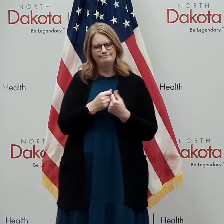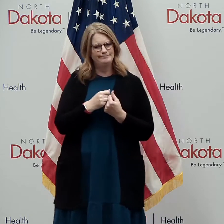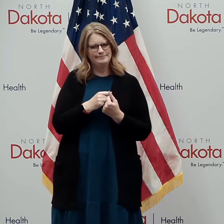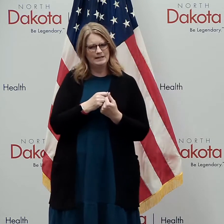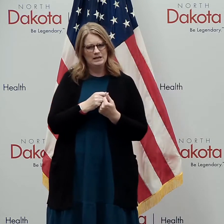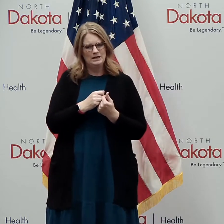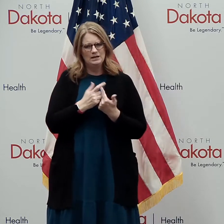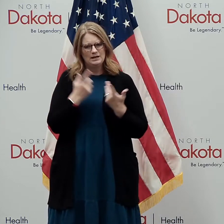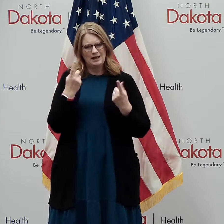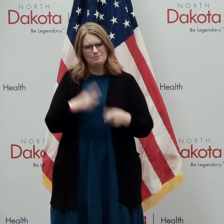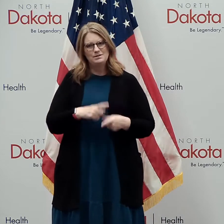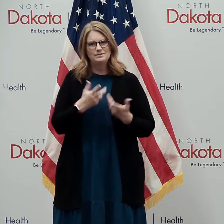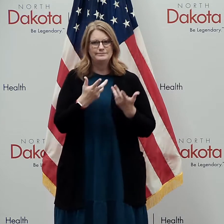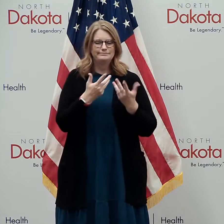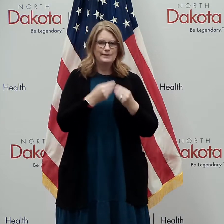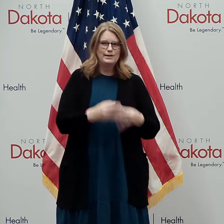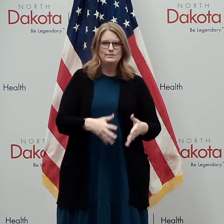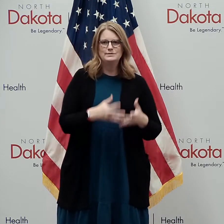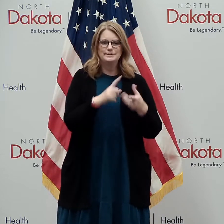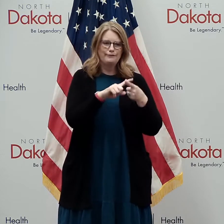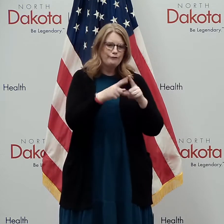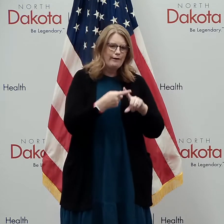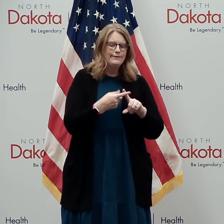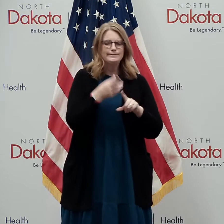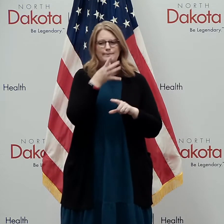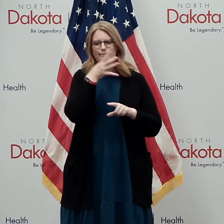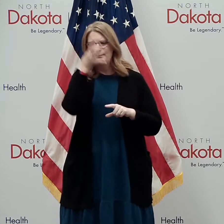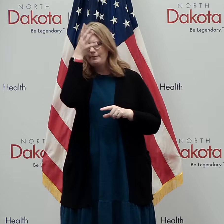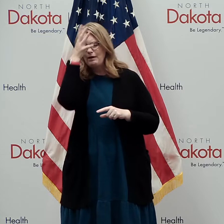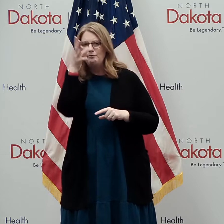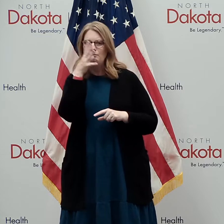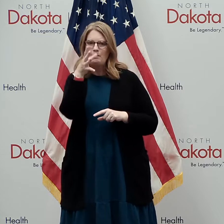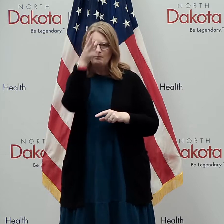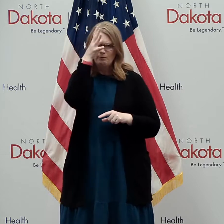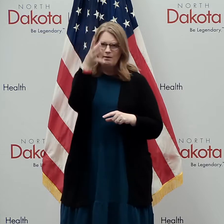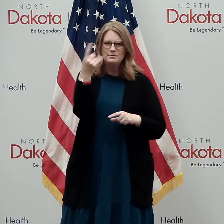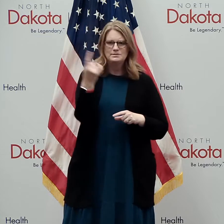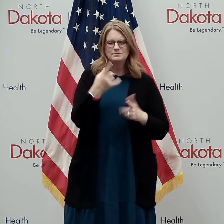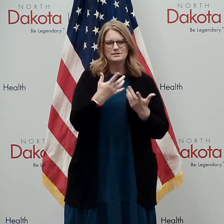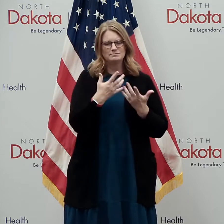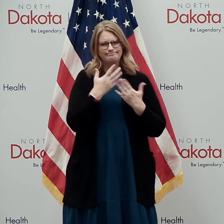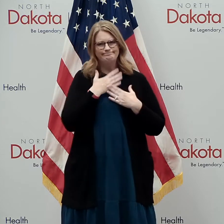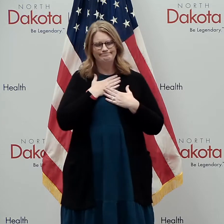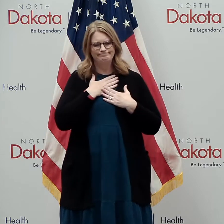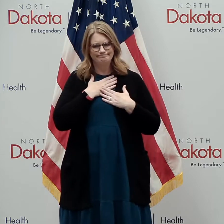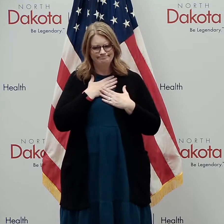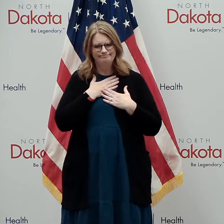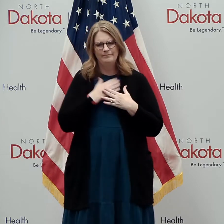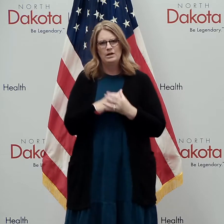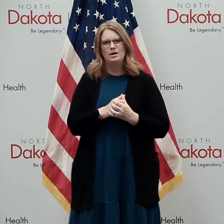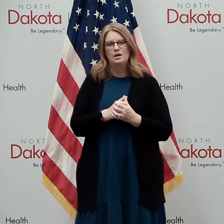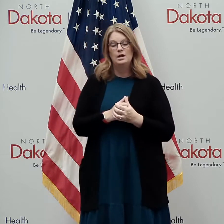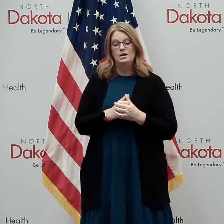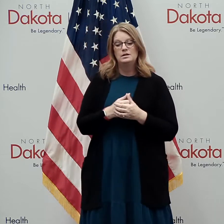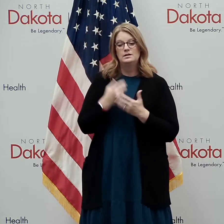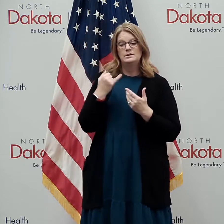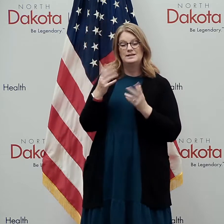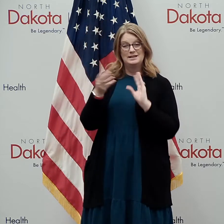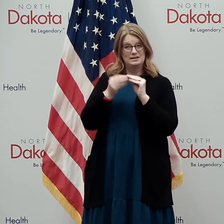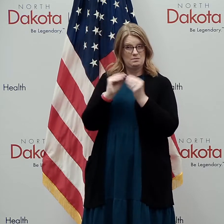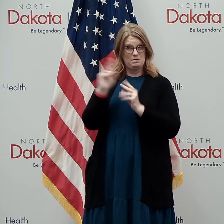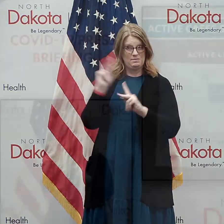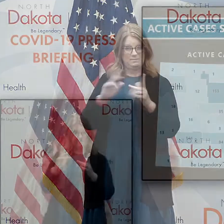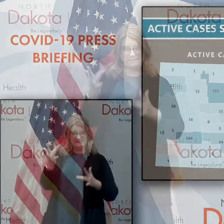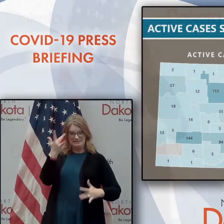parent or a grandparent or a friend or loved one. In terms of the active cases statewide, when we take a look at the